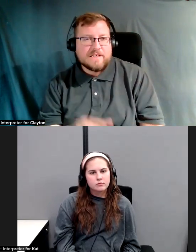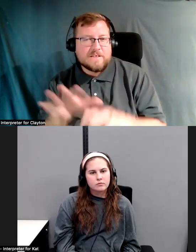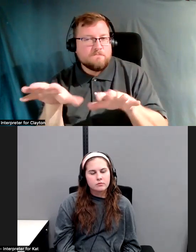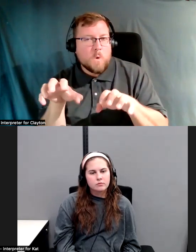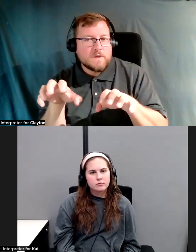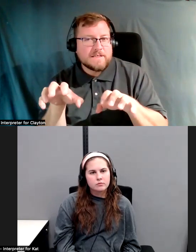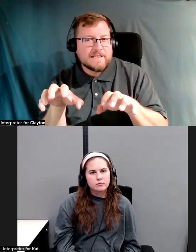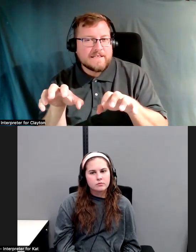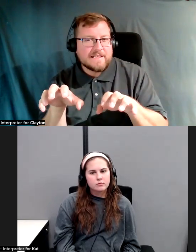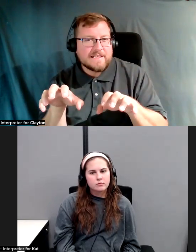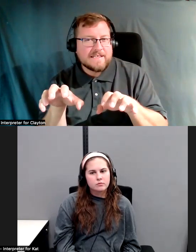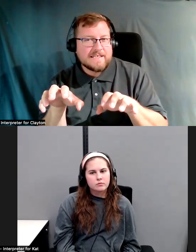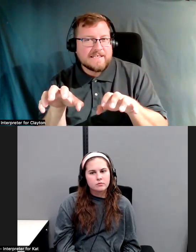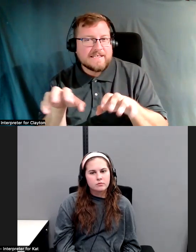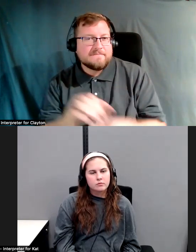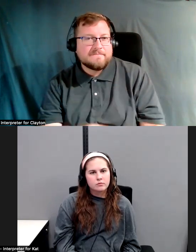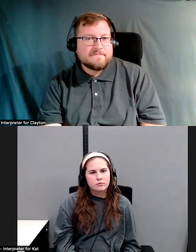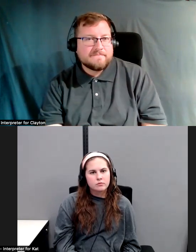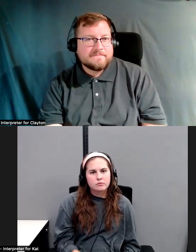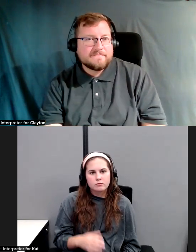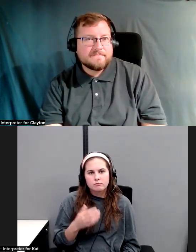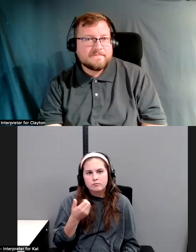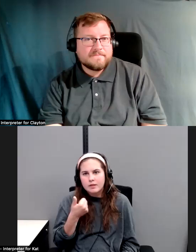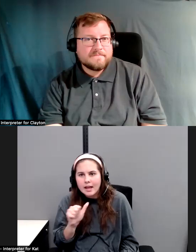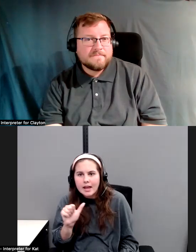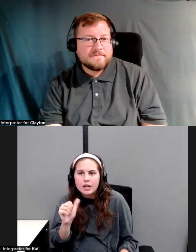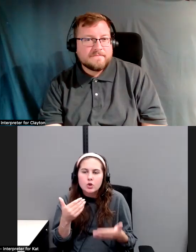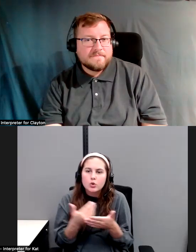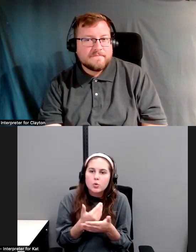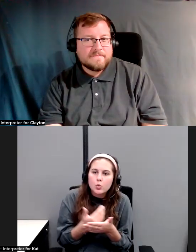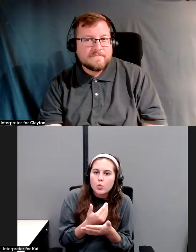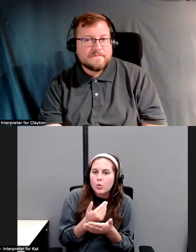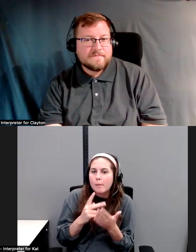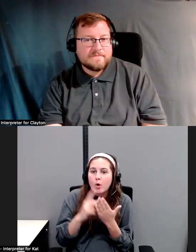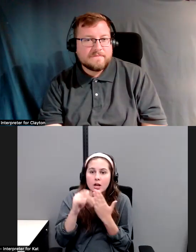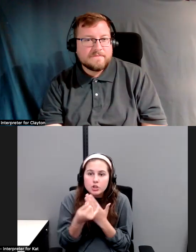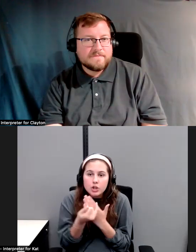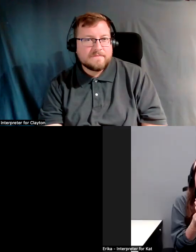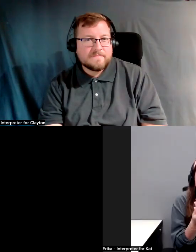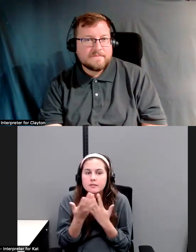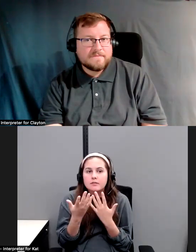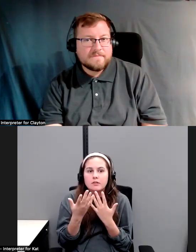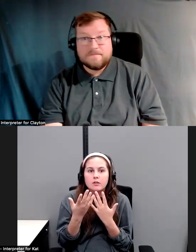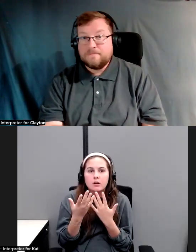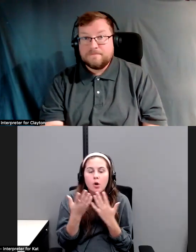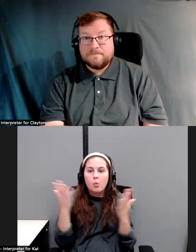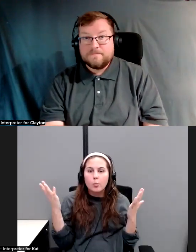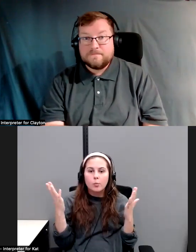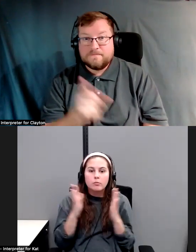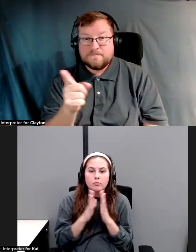Yeah. Do you have any new or upcoming project for art?